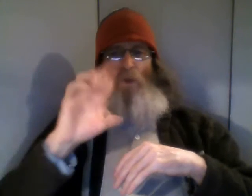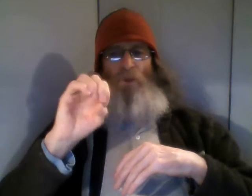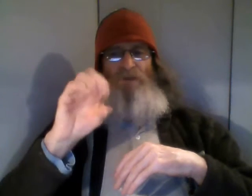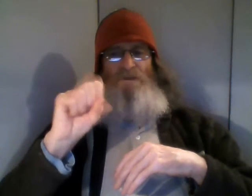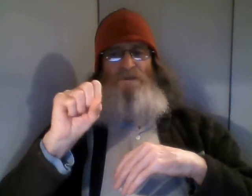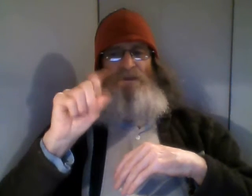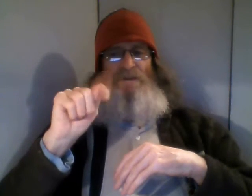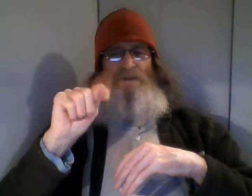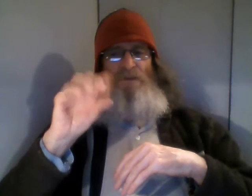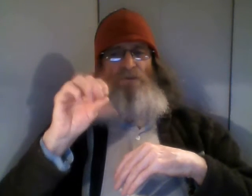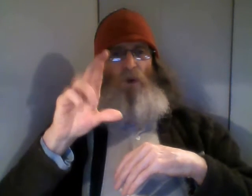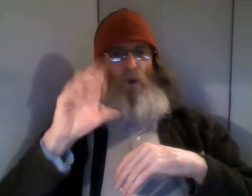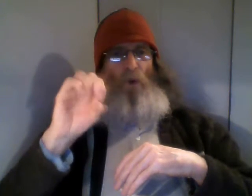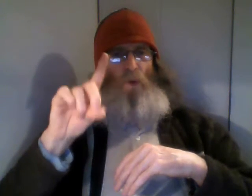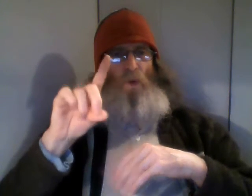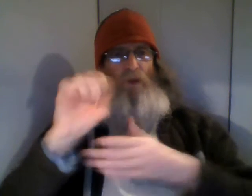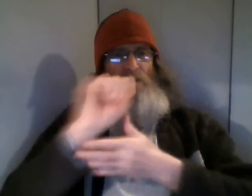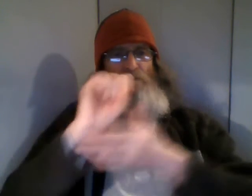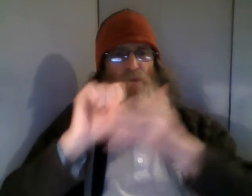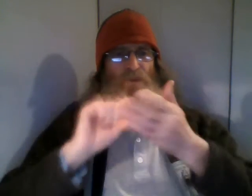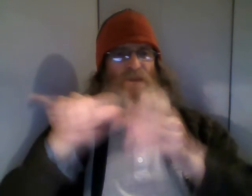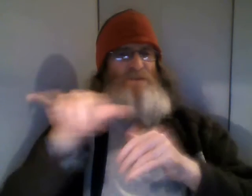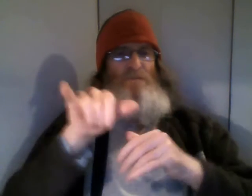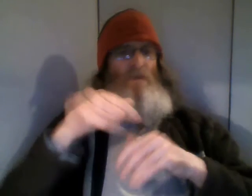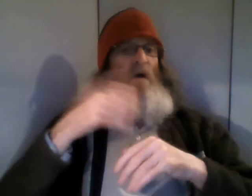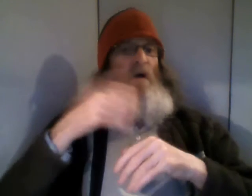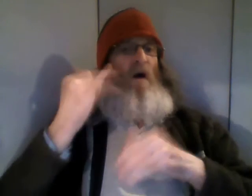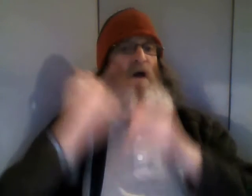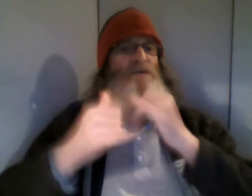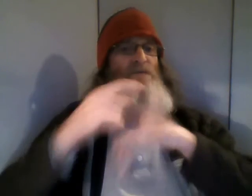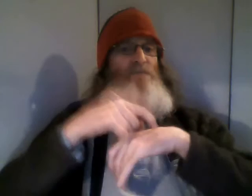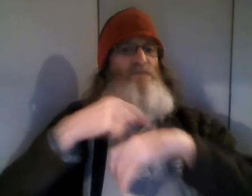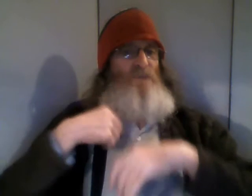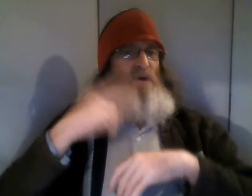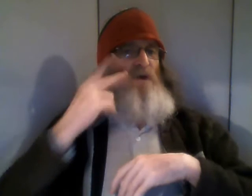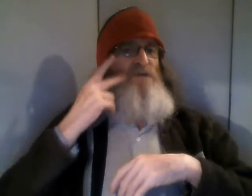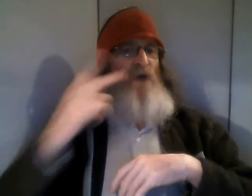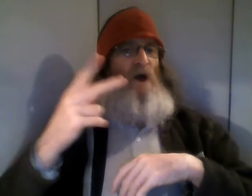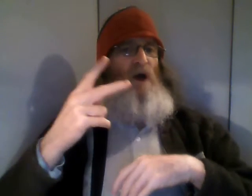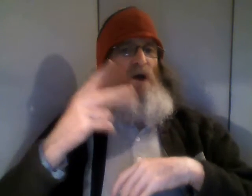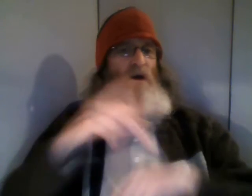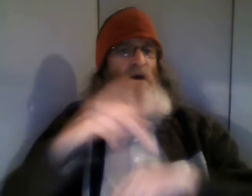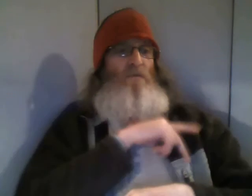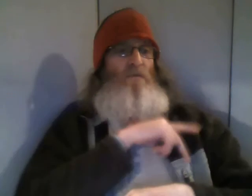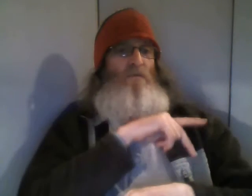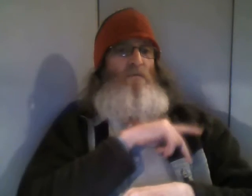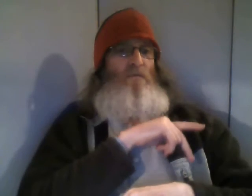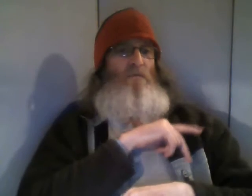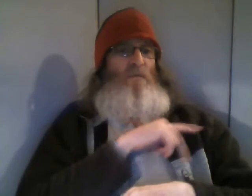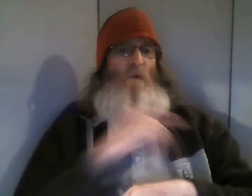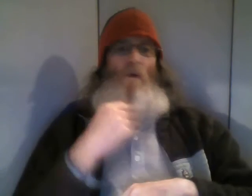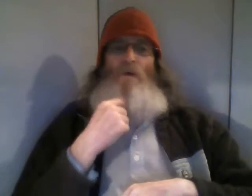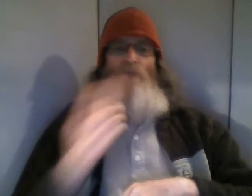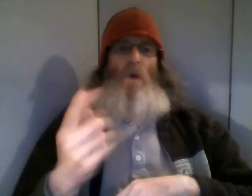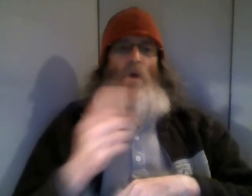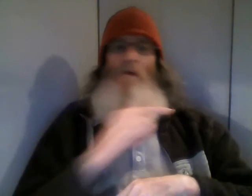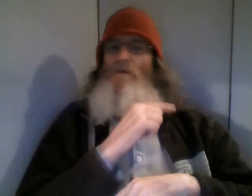covering for you. No, it's my day off today. You didn't wait to schedule, right? We got reassigned. Get moving.